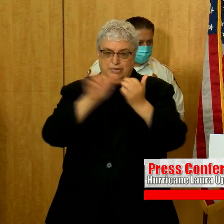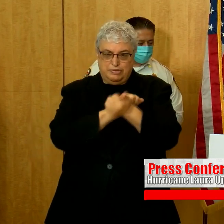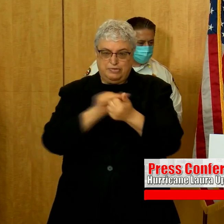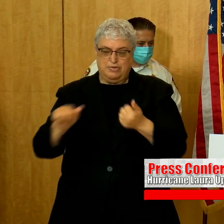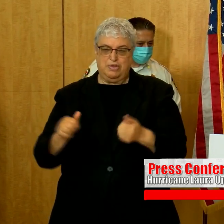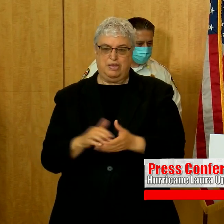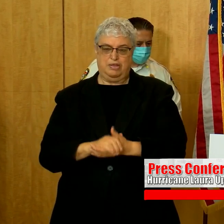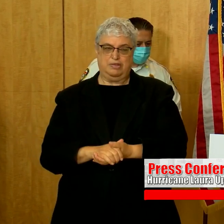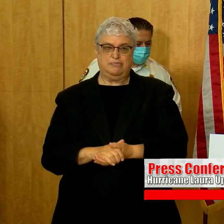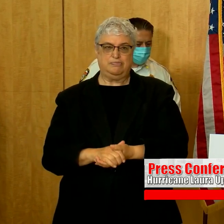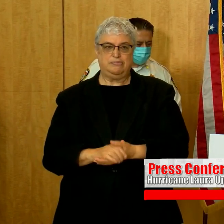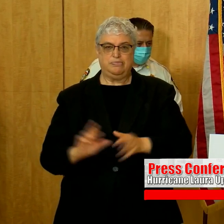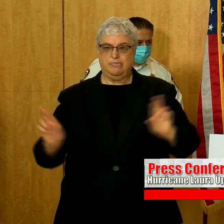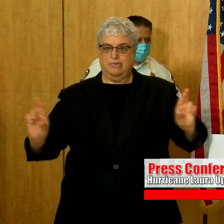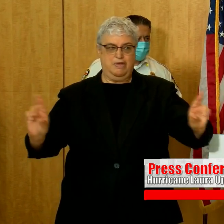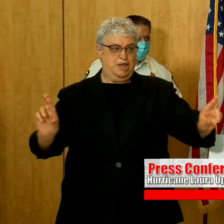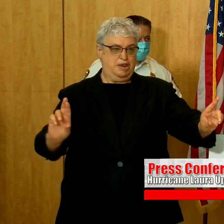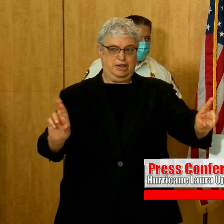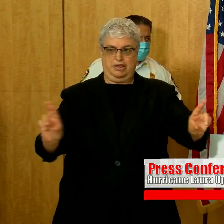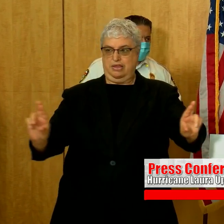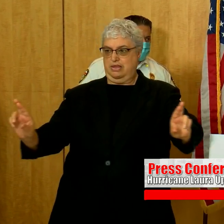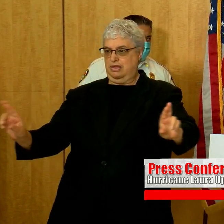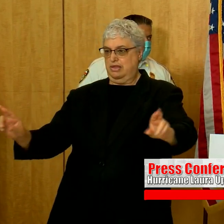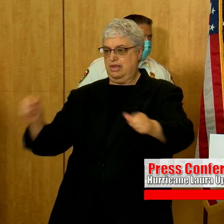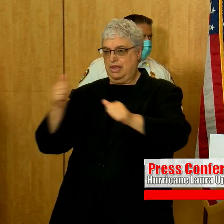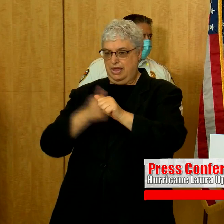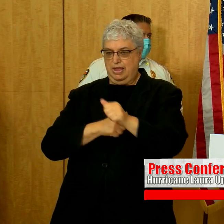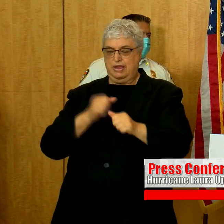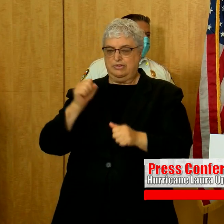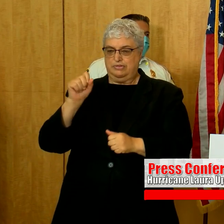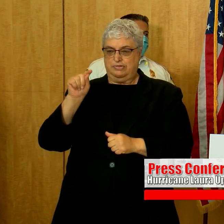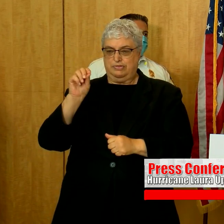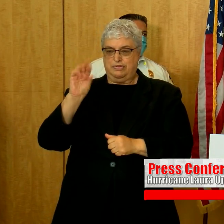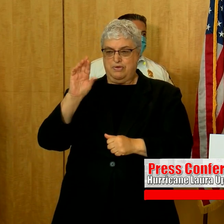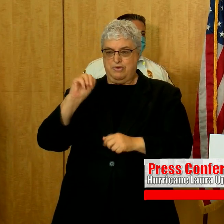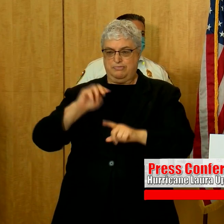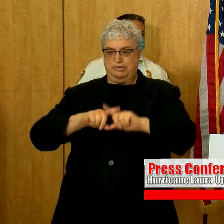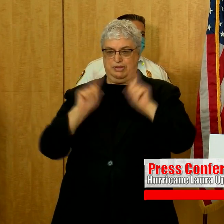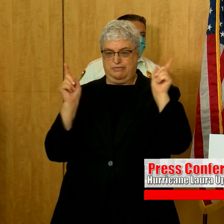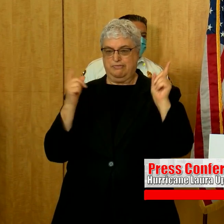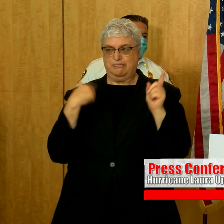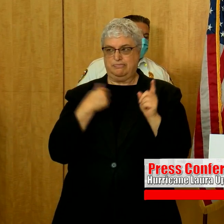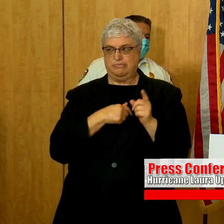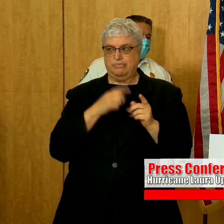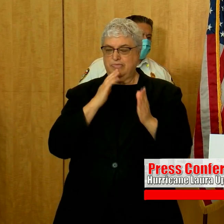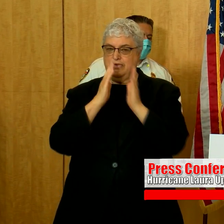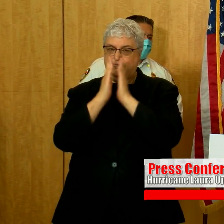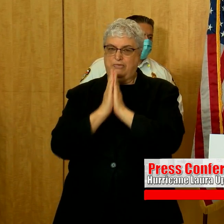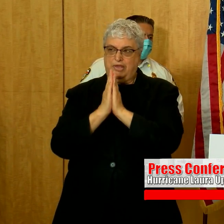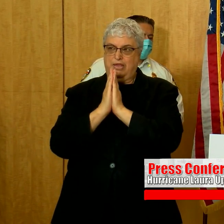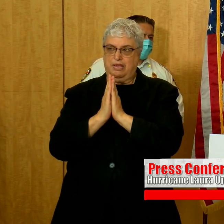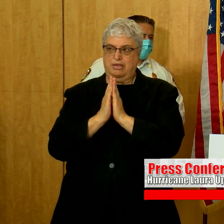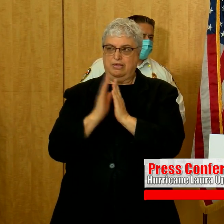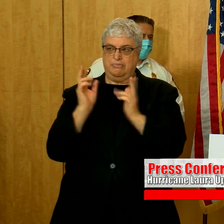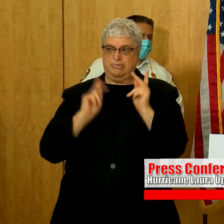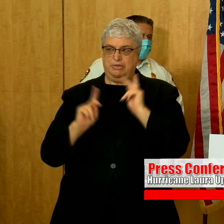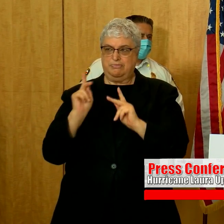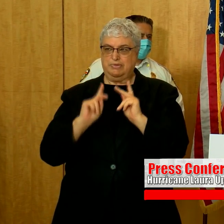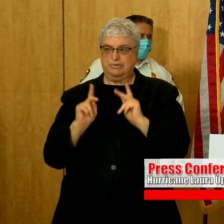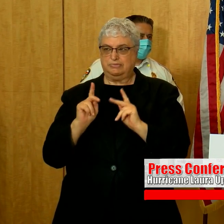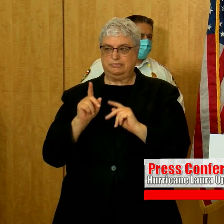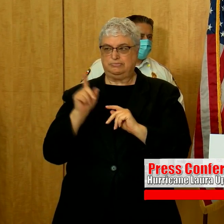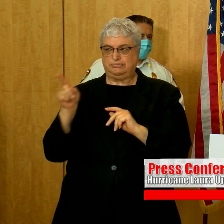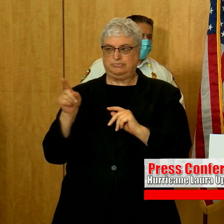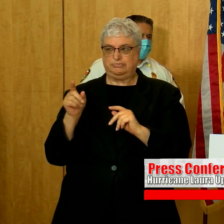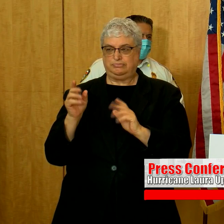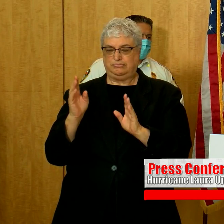We are prepared, ready. Every storm is different, but we certainly want to be prayerful for those who are in